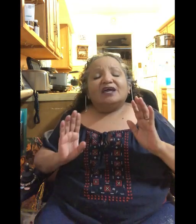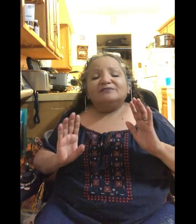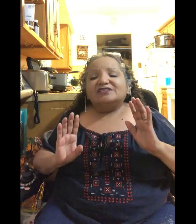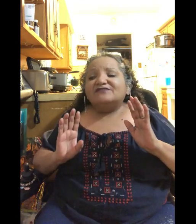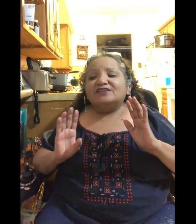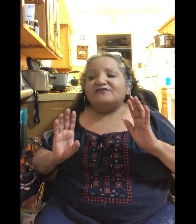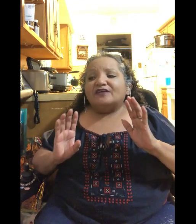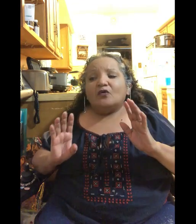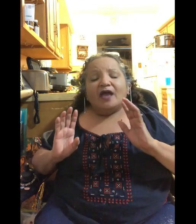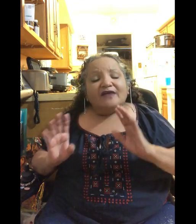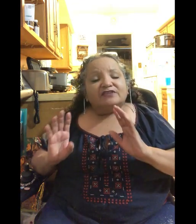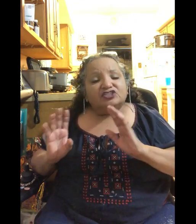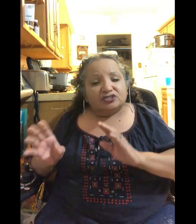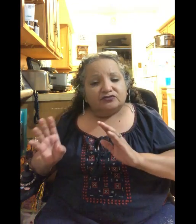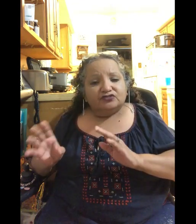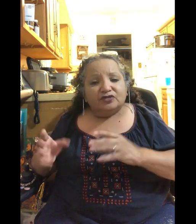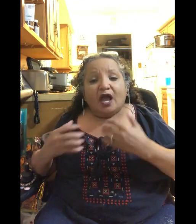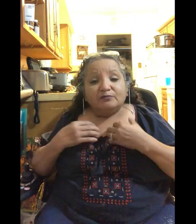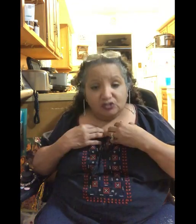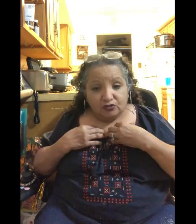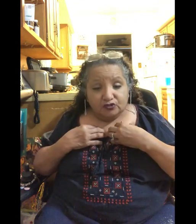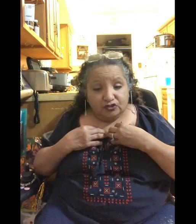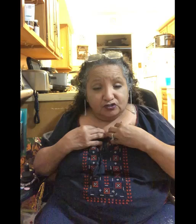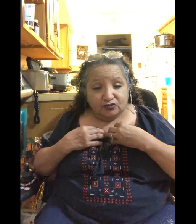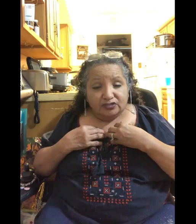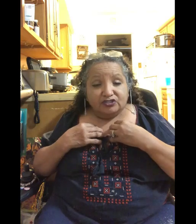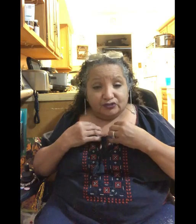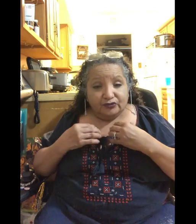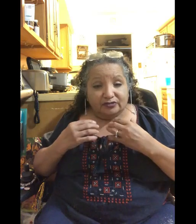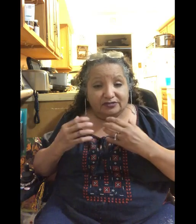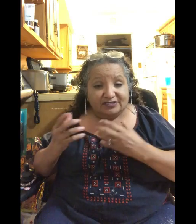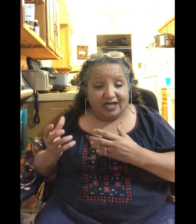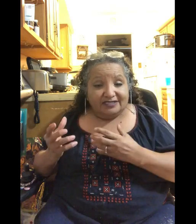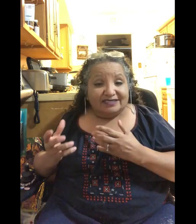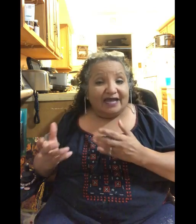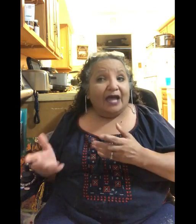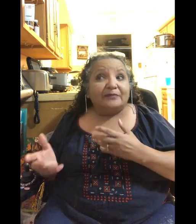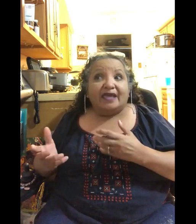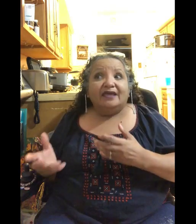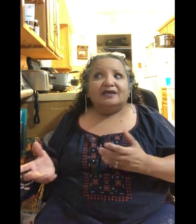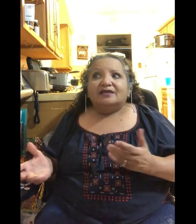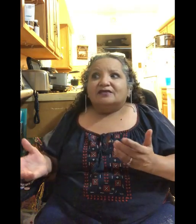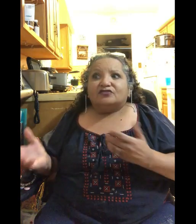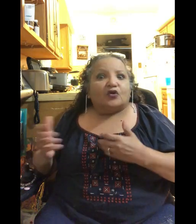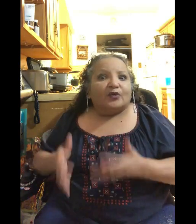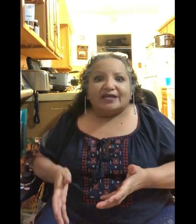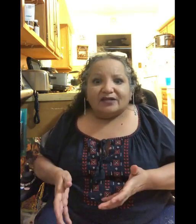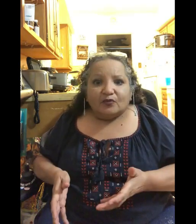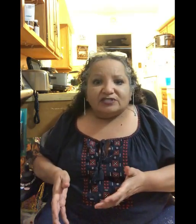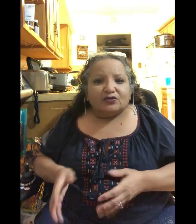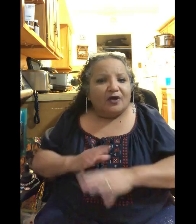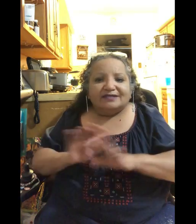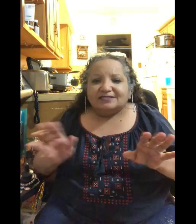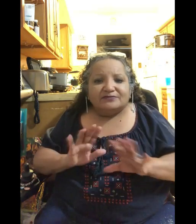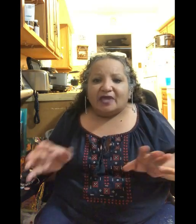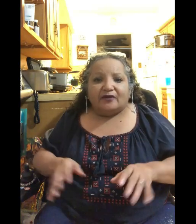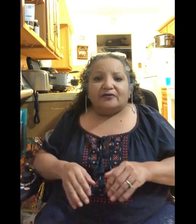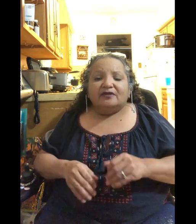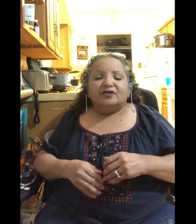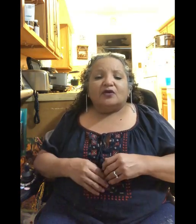Sometimes, even if I don't have the children do it, I'm so used to doing certain signs that I may throw it in there once in a while. It doesn't matter, you know.